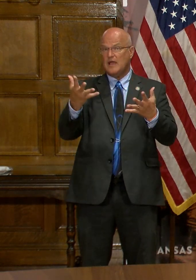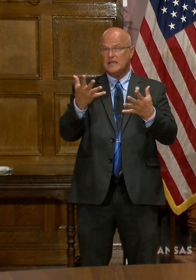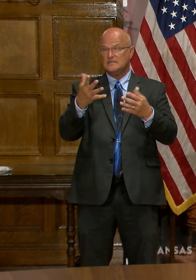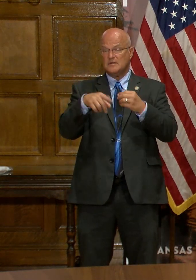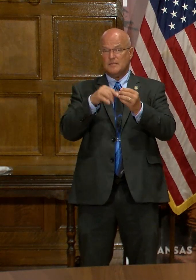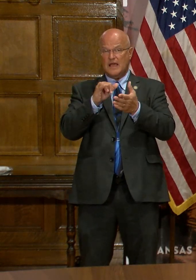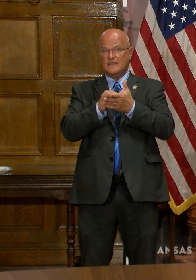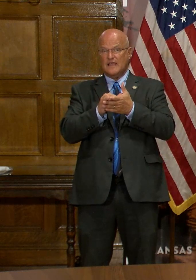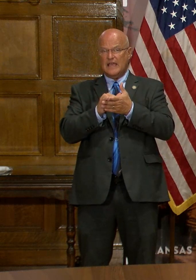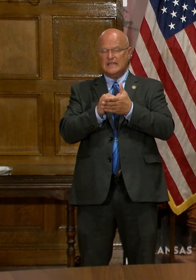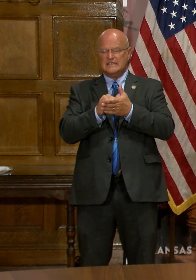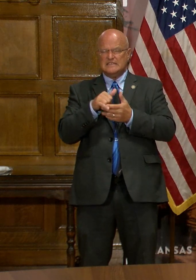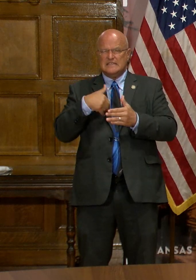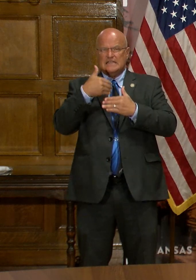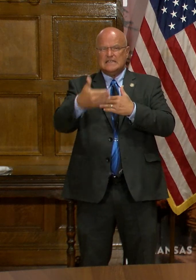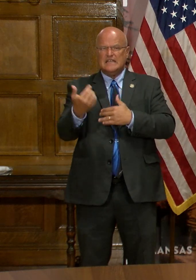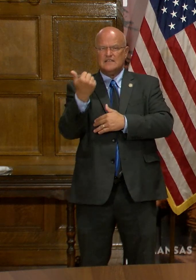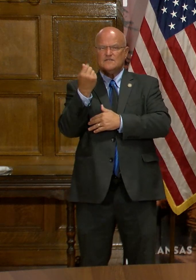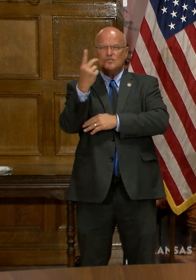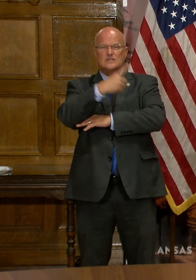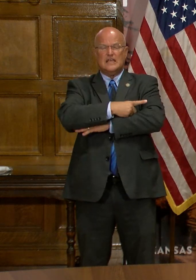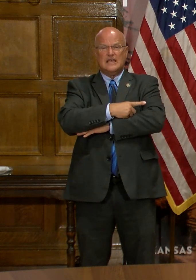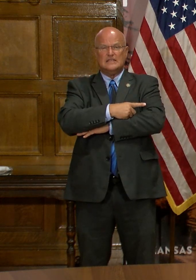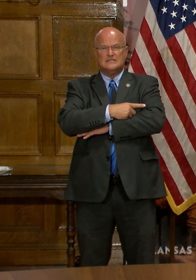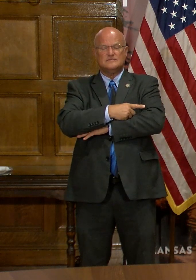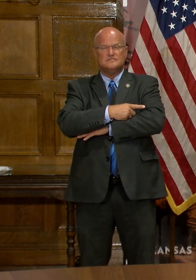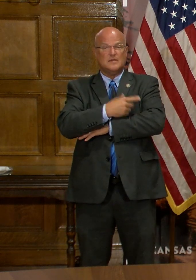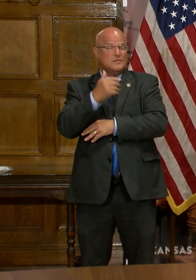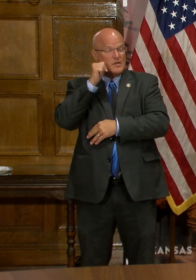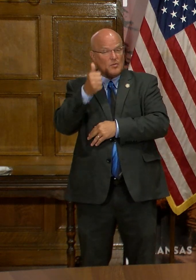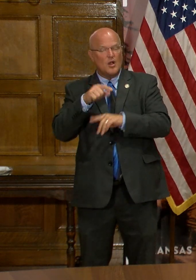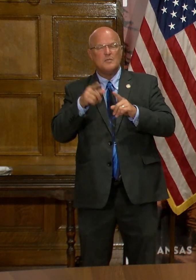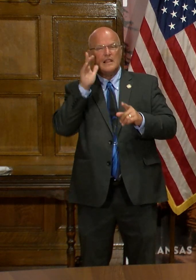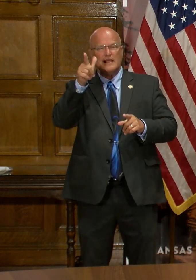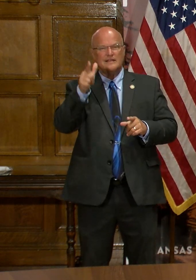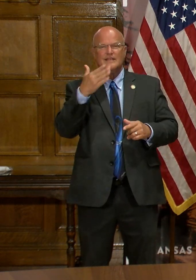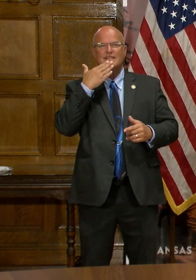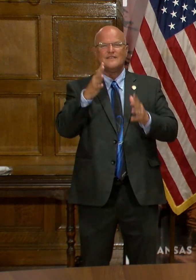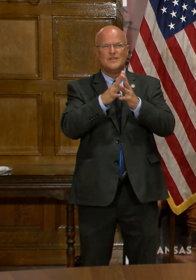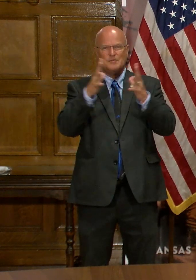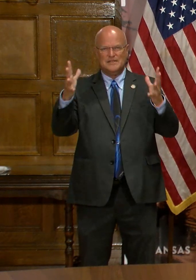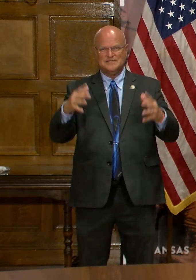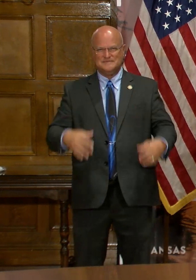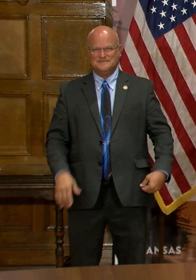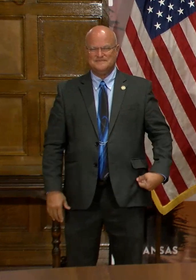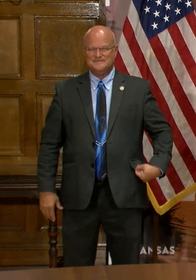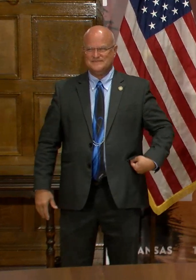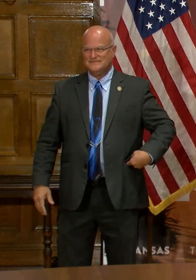that in the coming days, maybe not tomorrow, but in the coming days. Thank you very much.